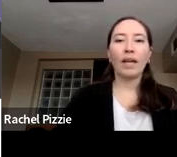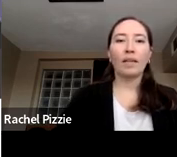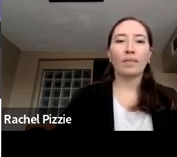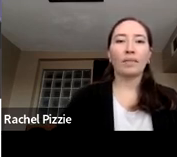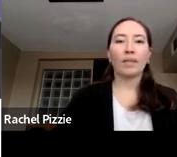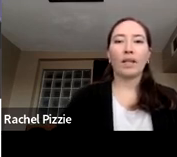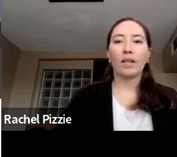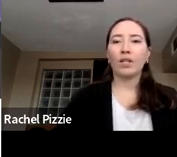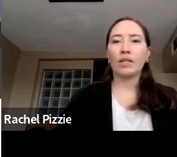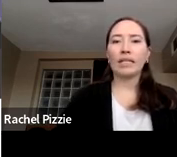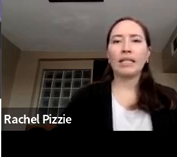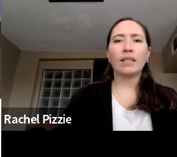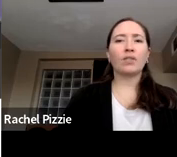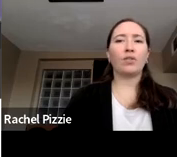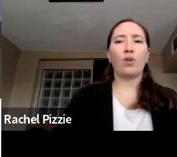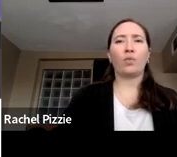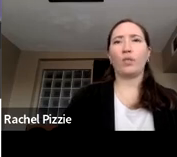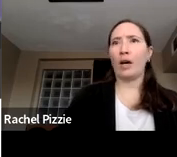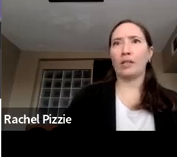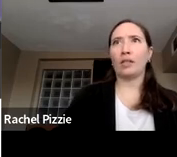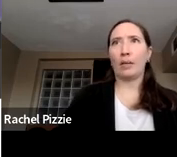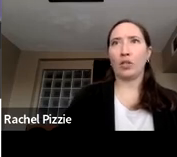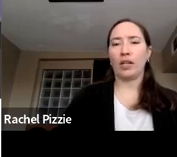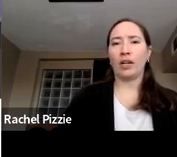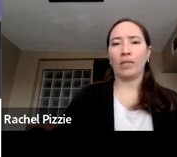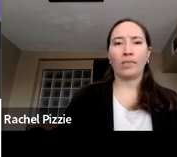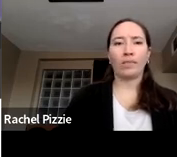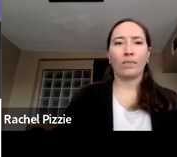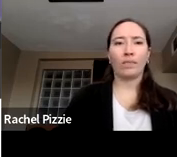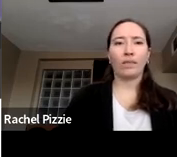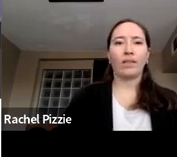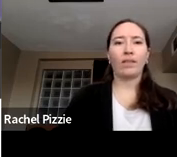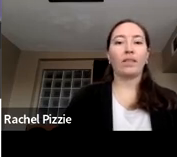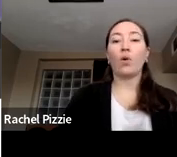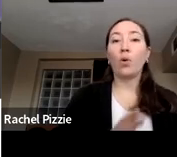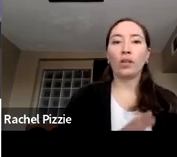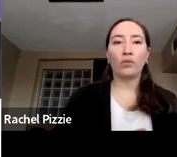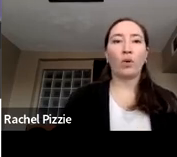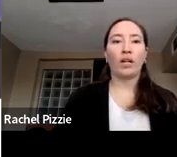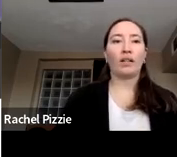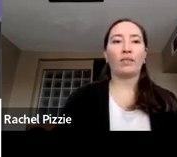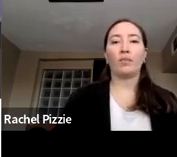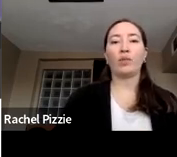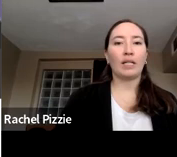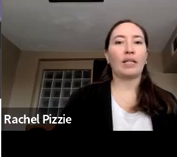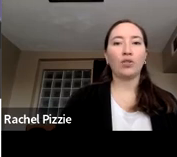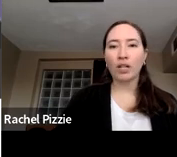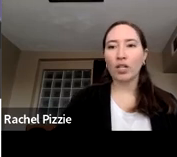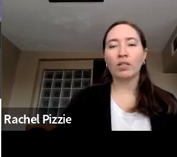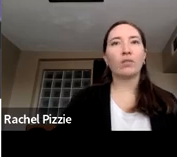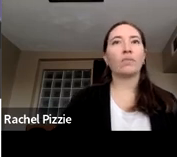So again, you can see that there's no response option here. This is only for